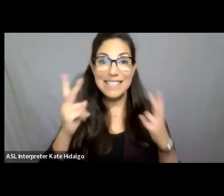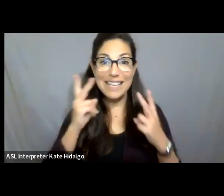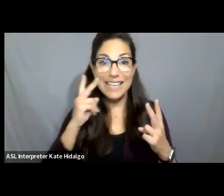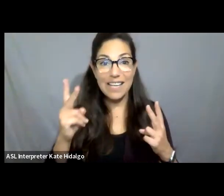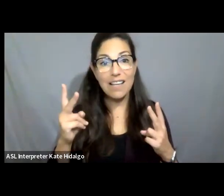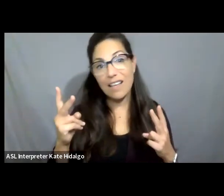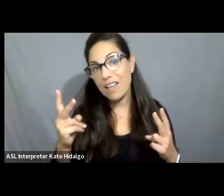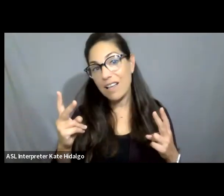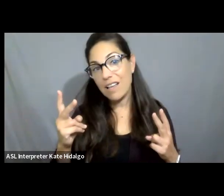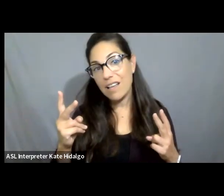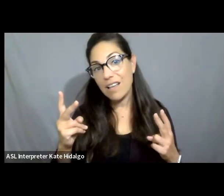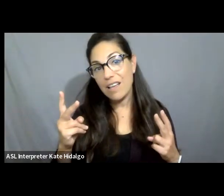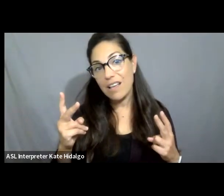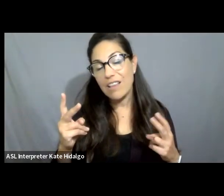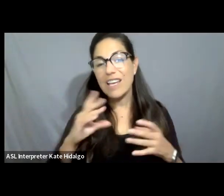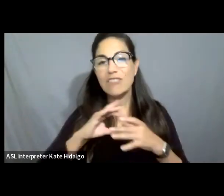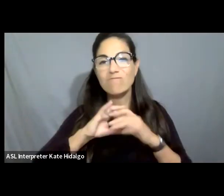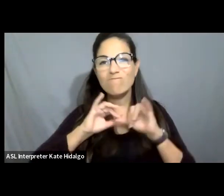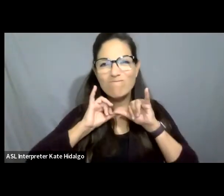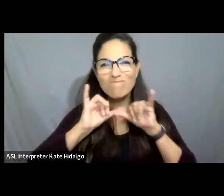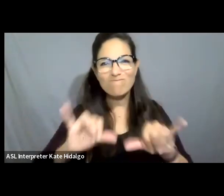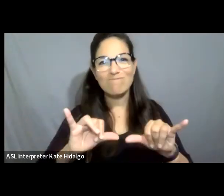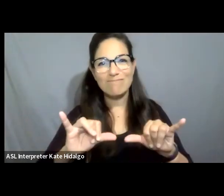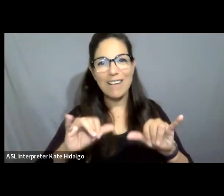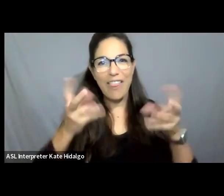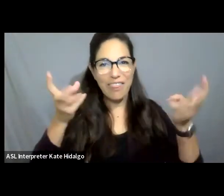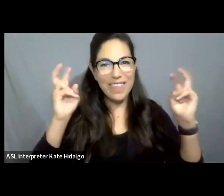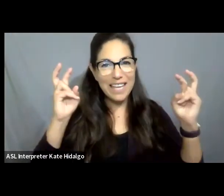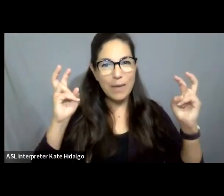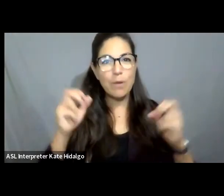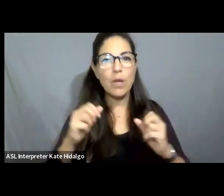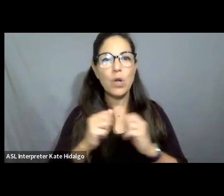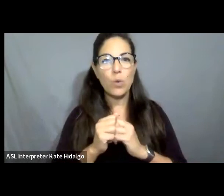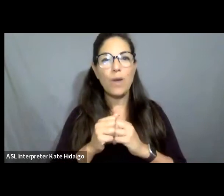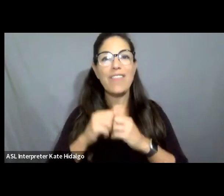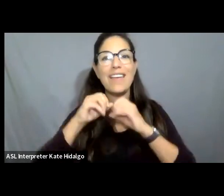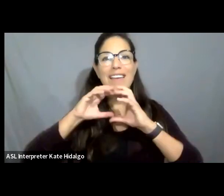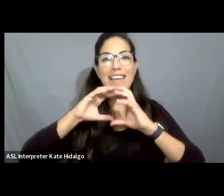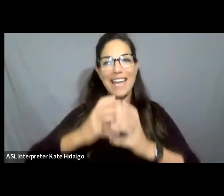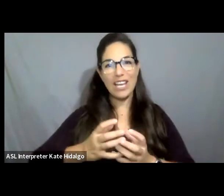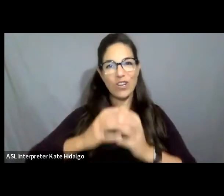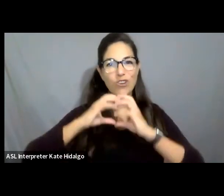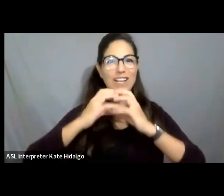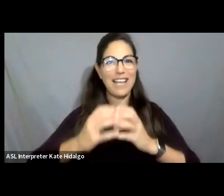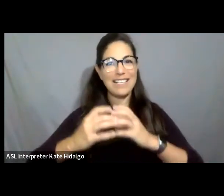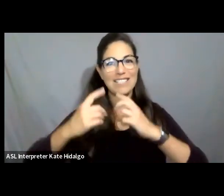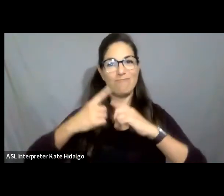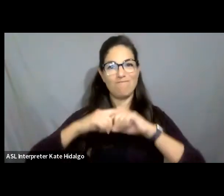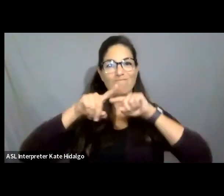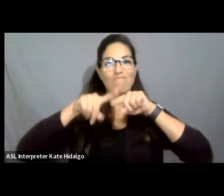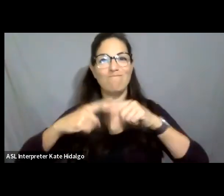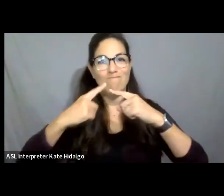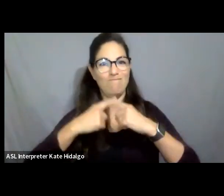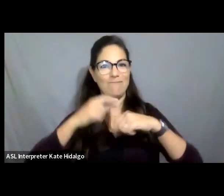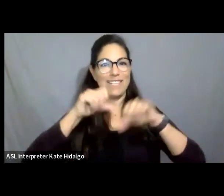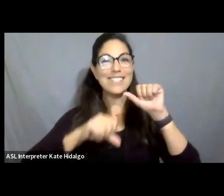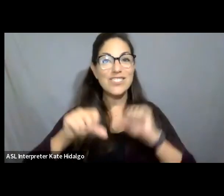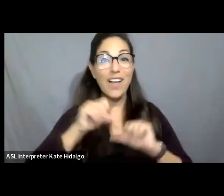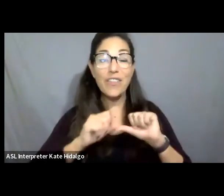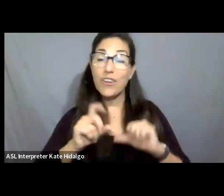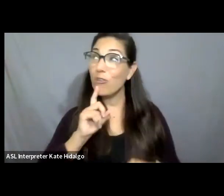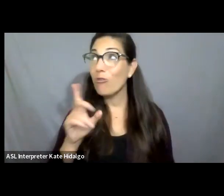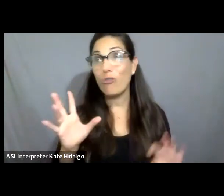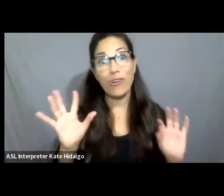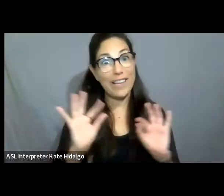the resonating theme with the interconnected interdependence. It's so